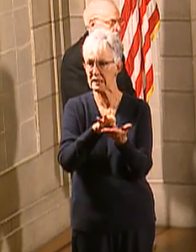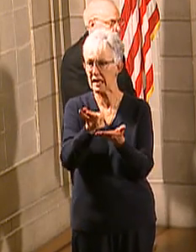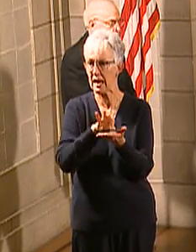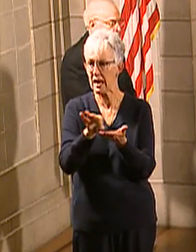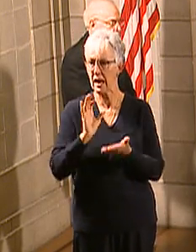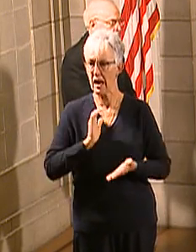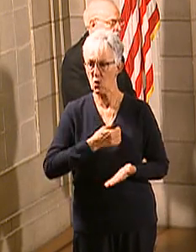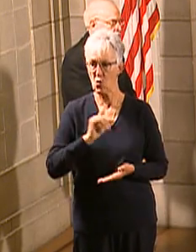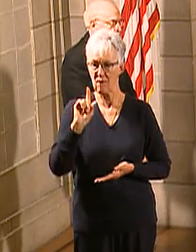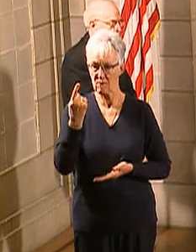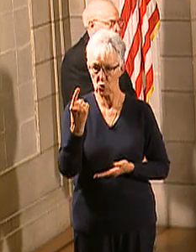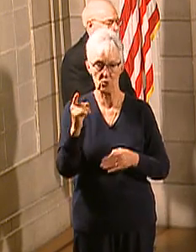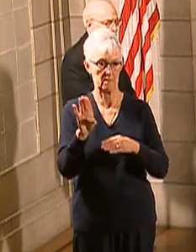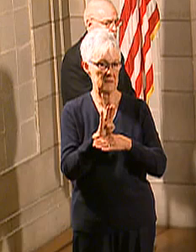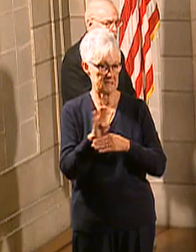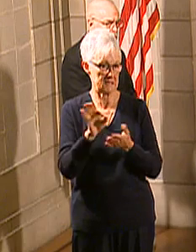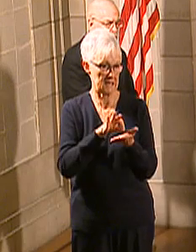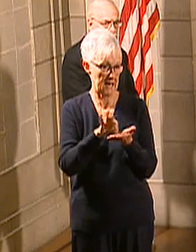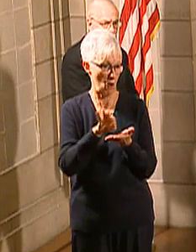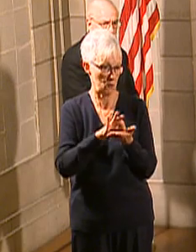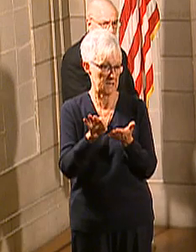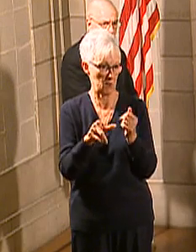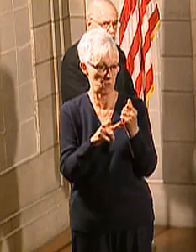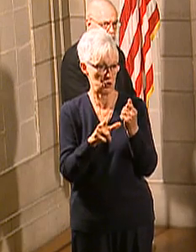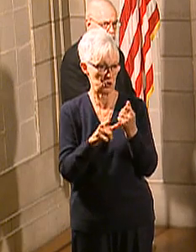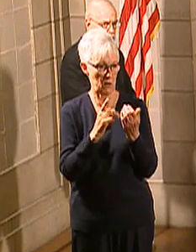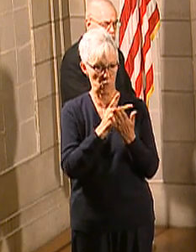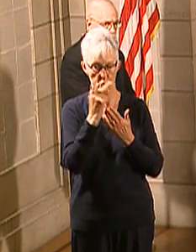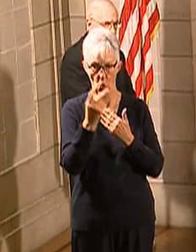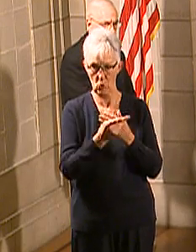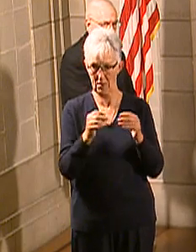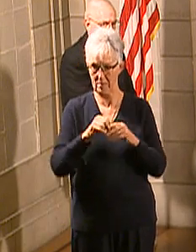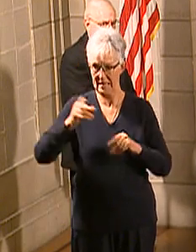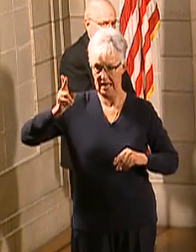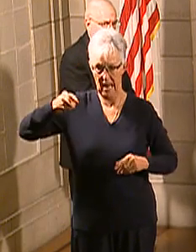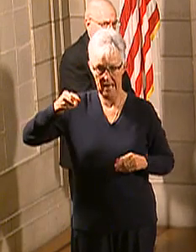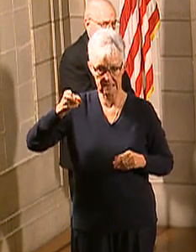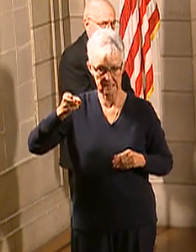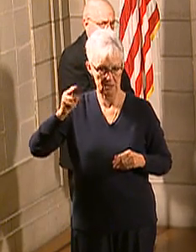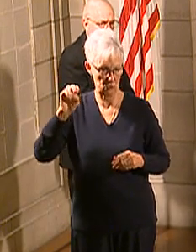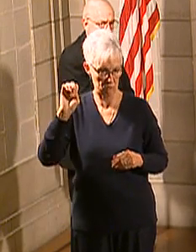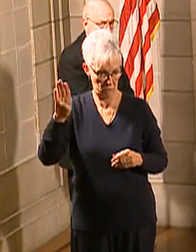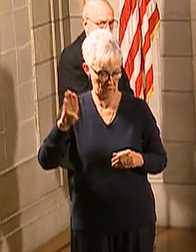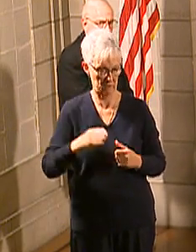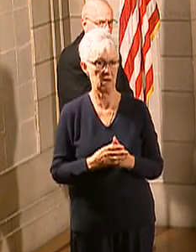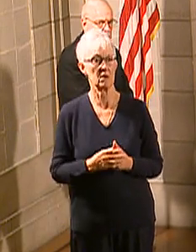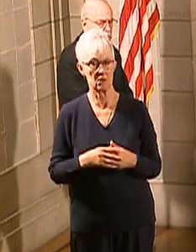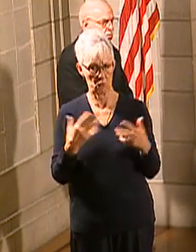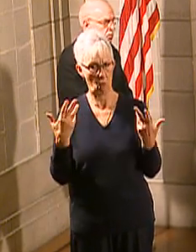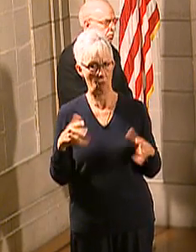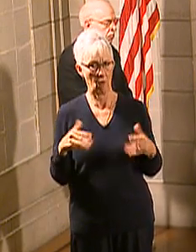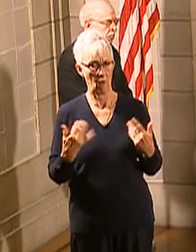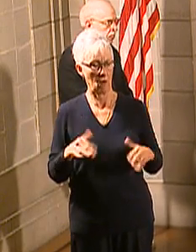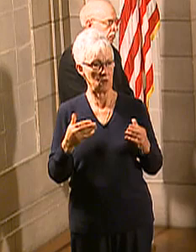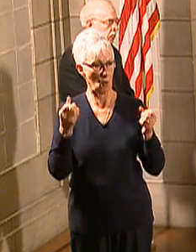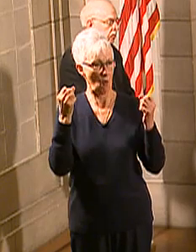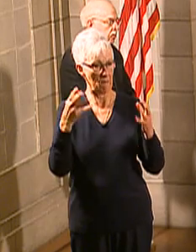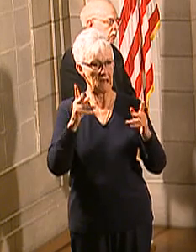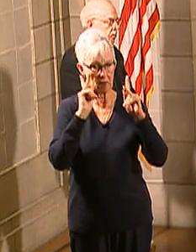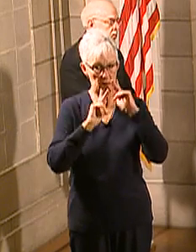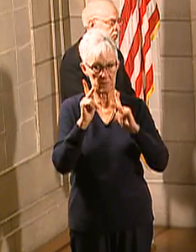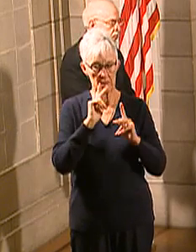accounting apprenticeship in the Hastings area. So it's a wide variety of individuals that can take advantage of this program.